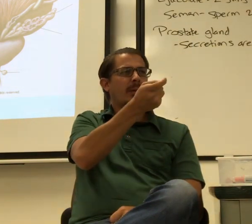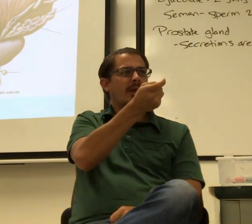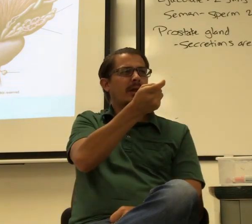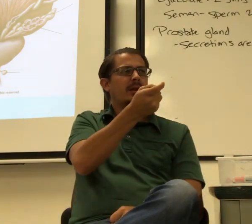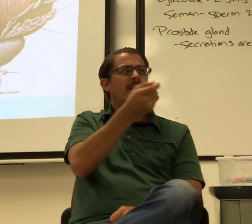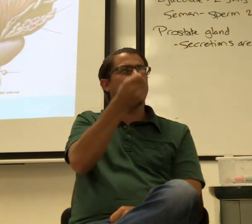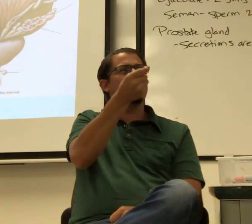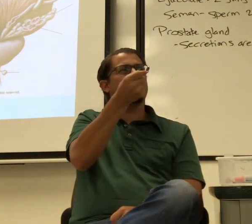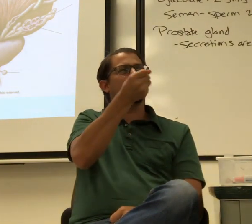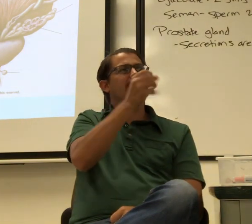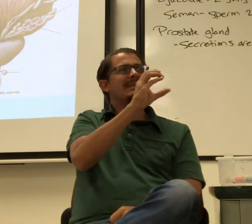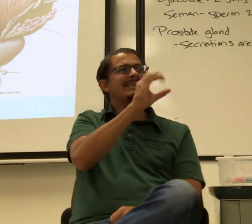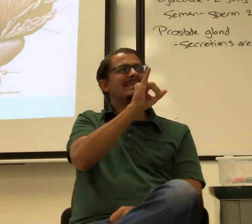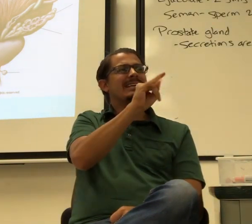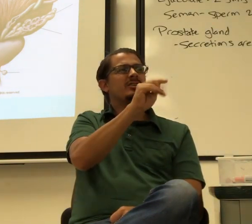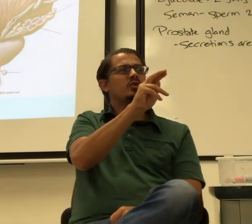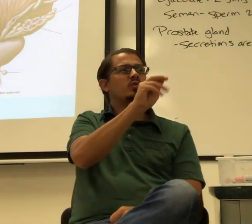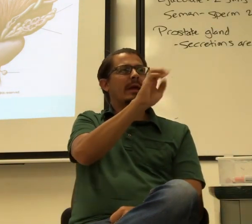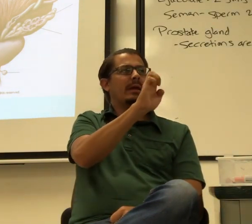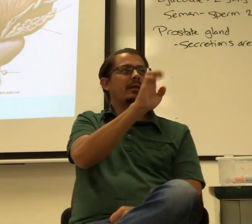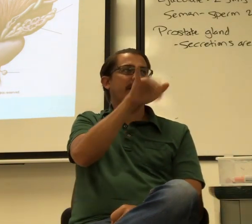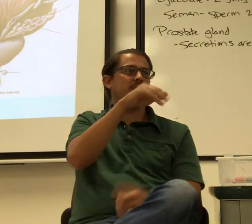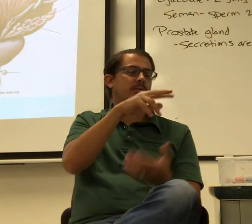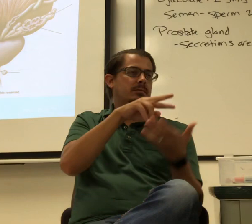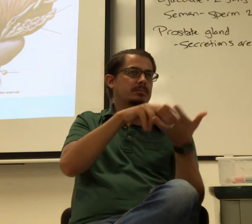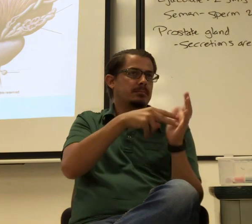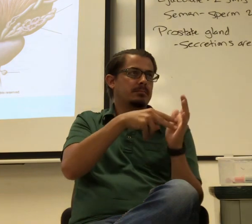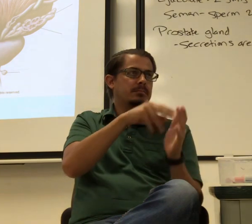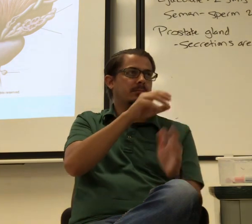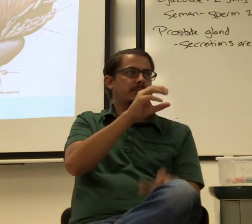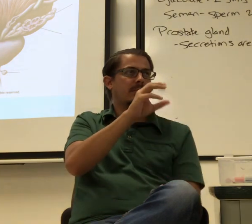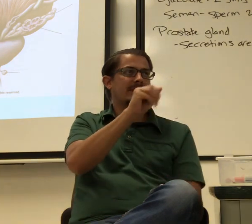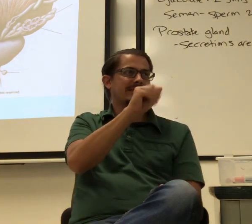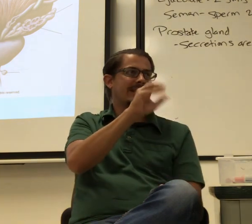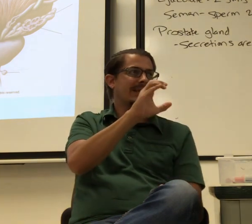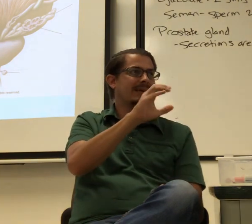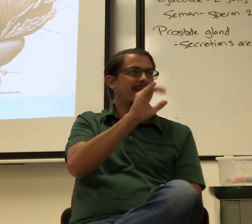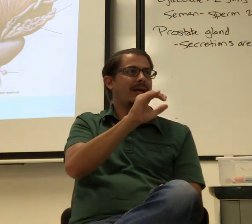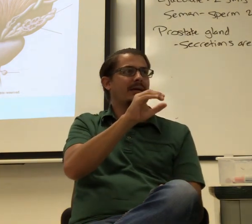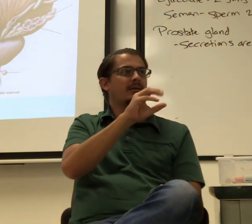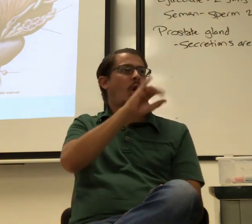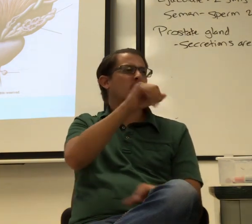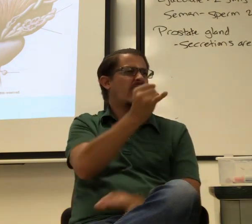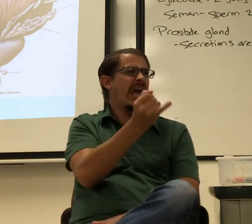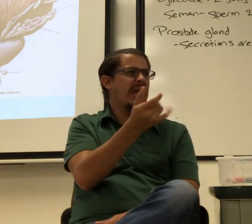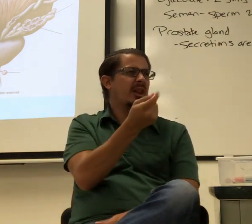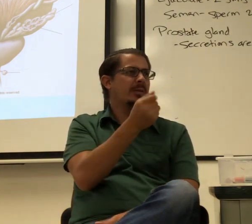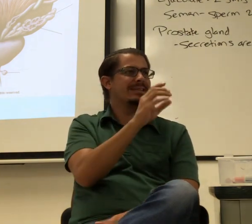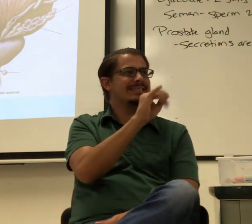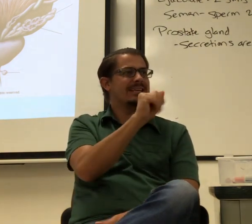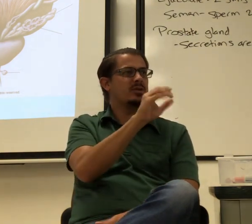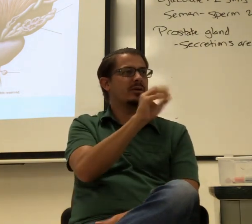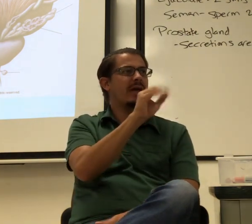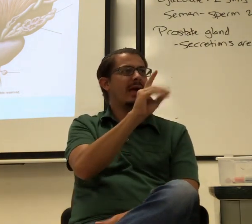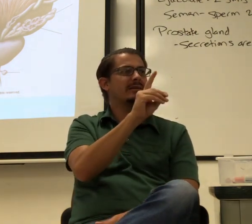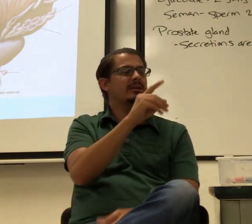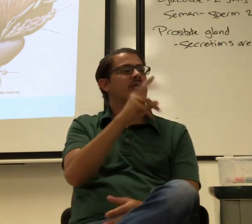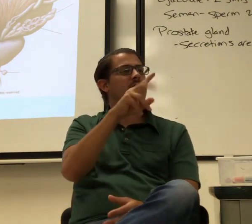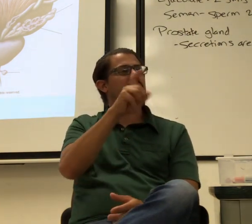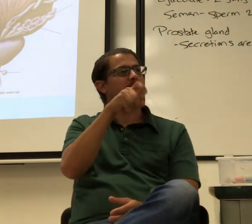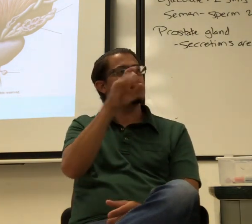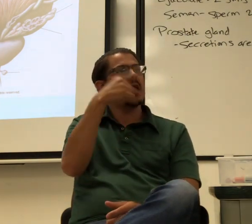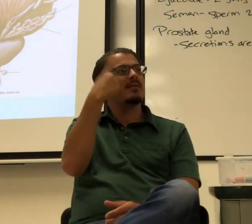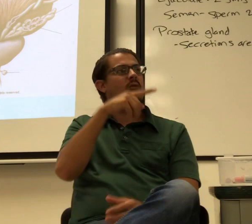Contains citrate. That's what makes it acidic, like citric acid and OJ. You need that for the